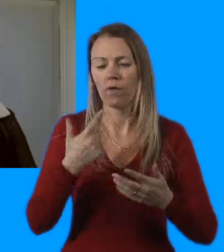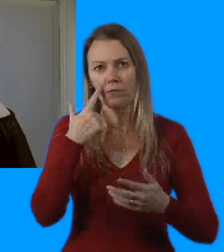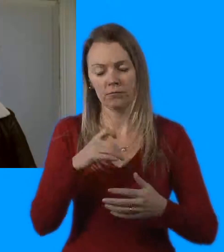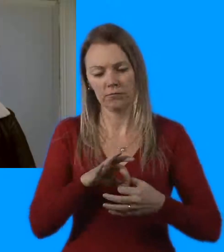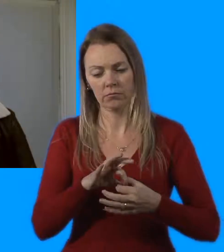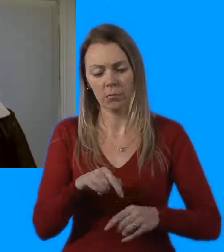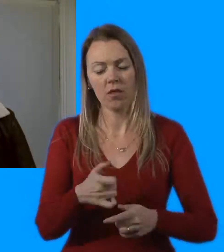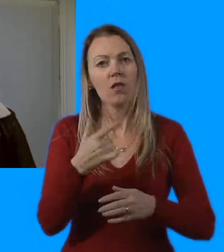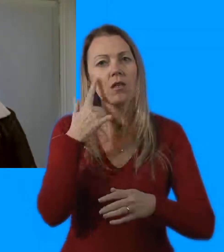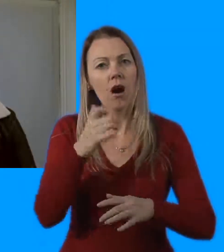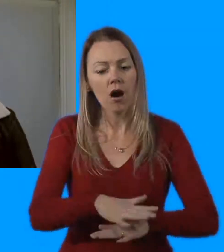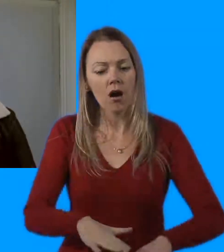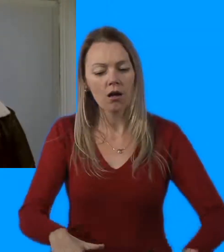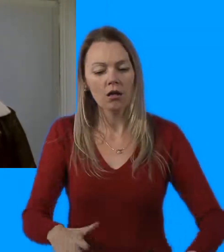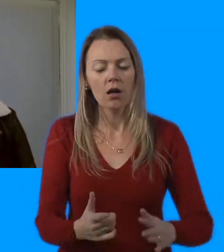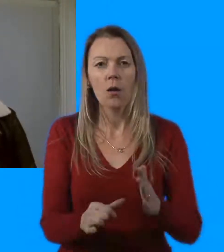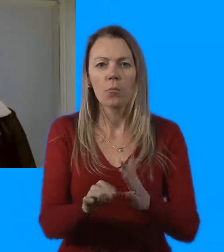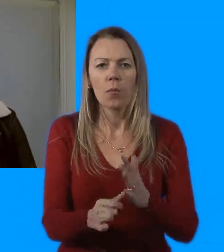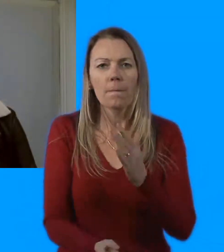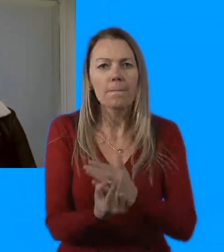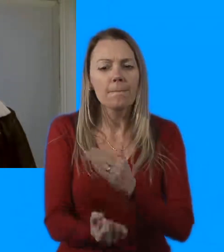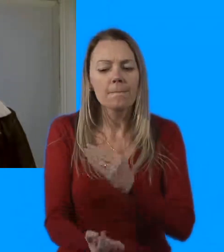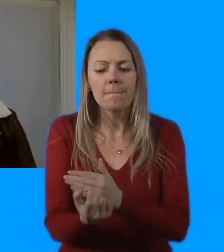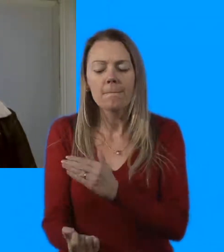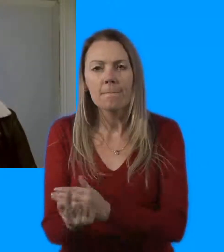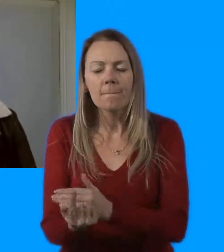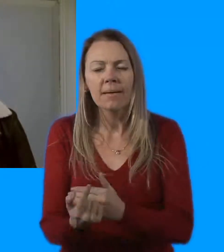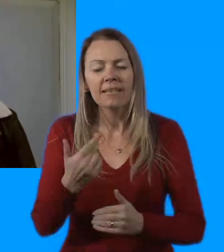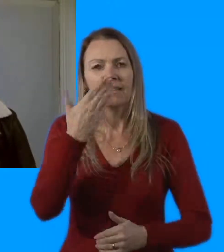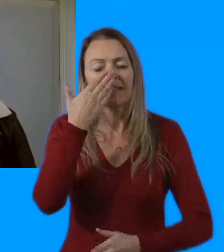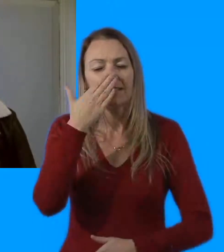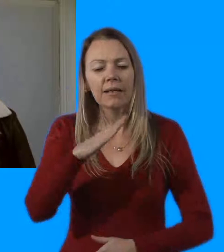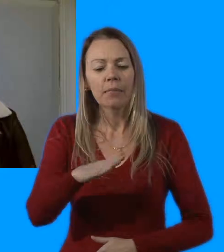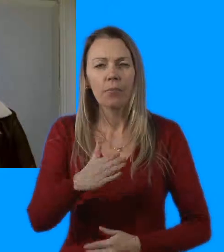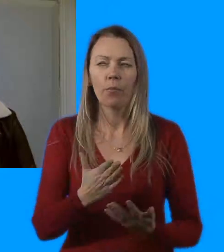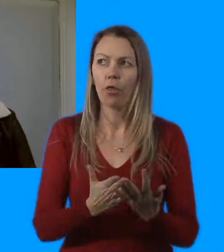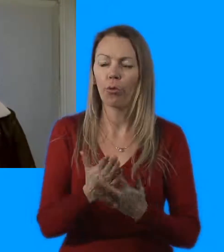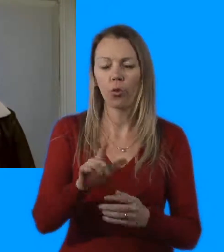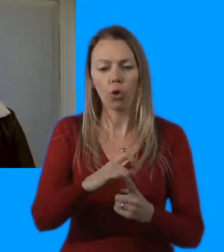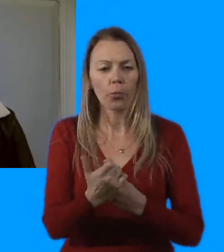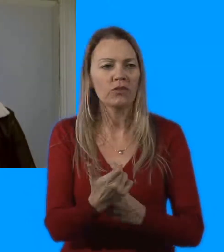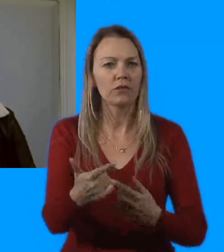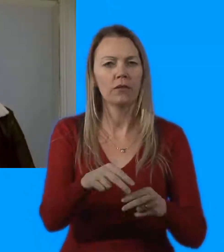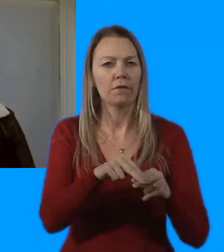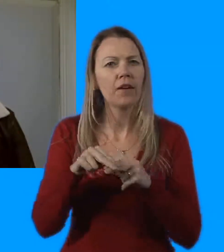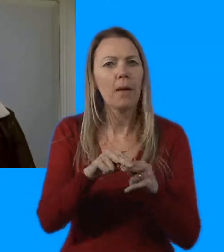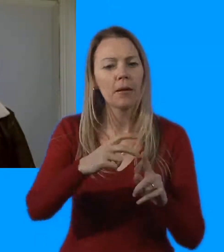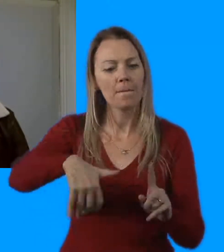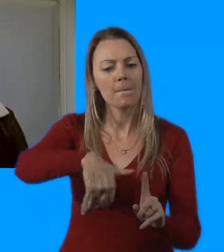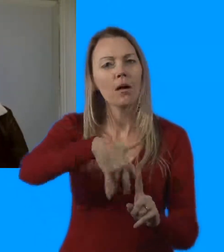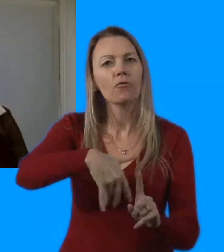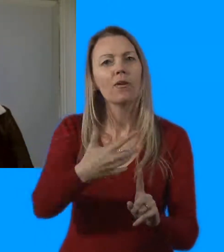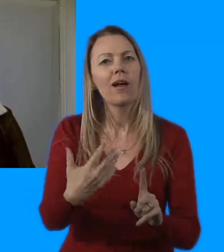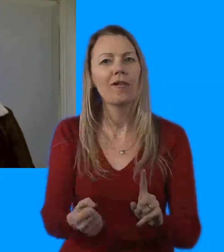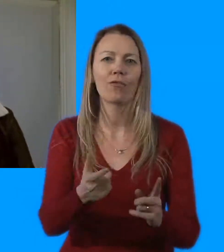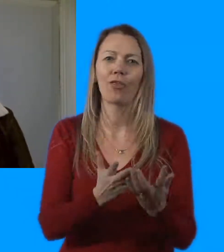in, is a lot of work with young people, and in terms of the problems that they might come up with or might say that there are in their communities or